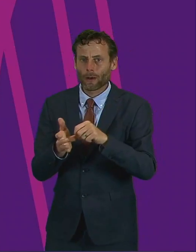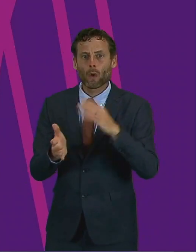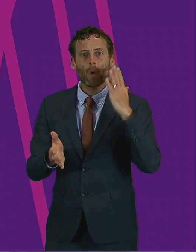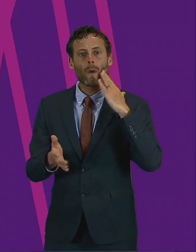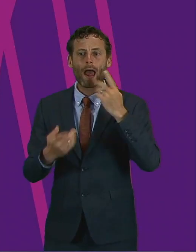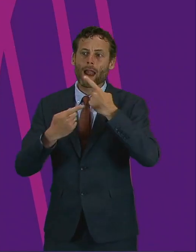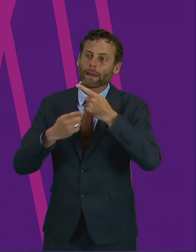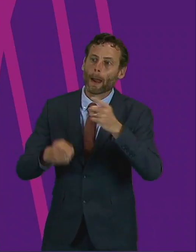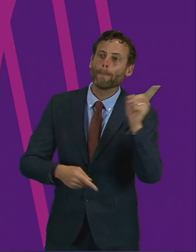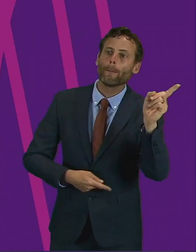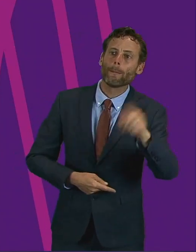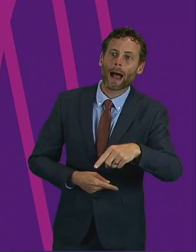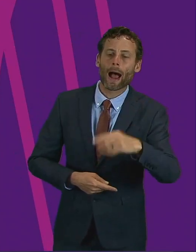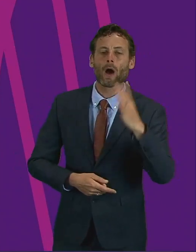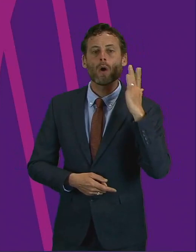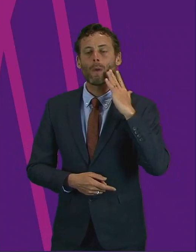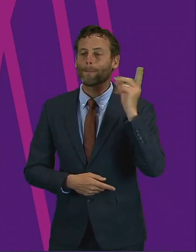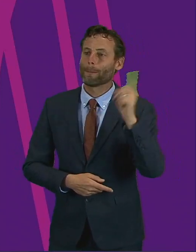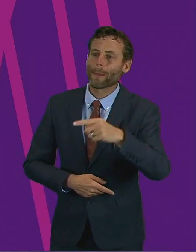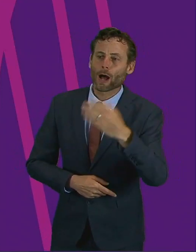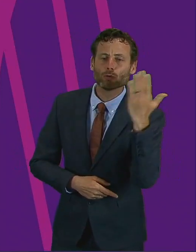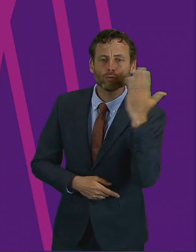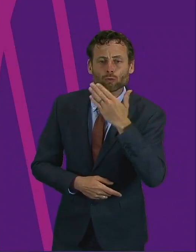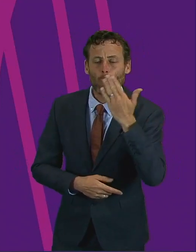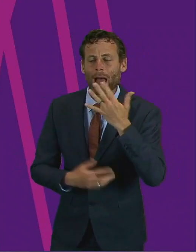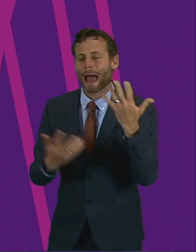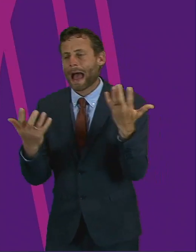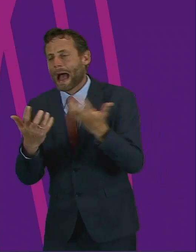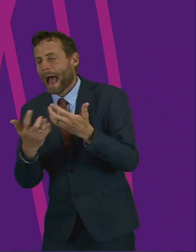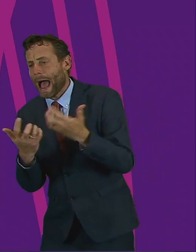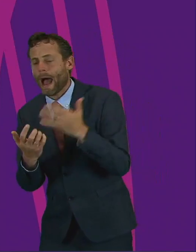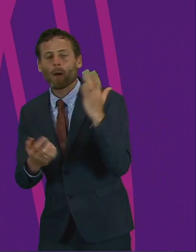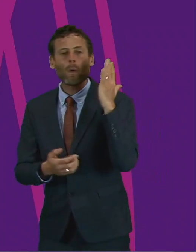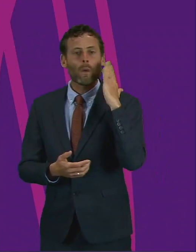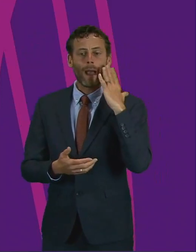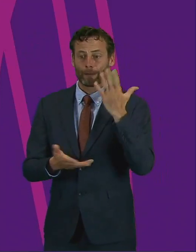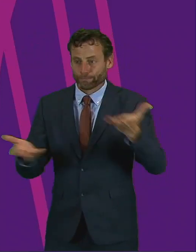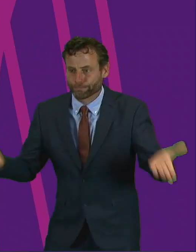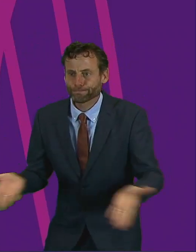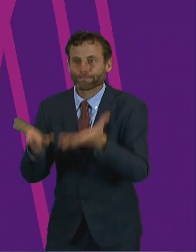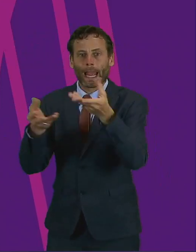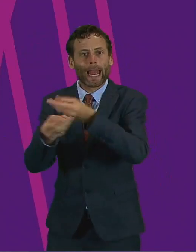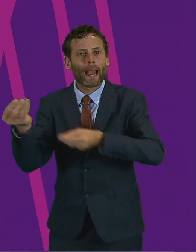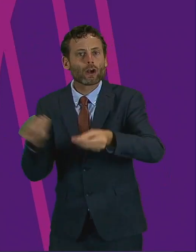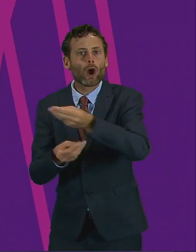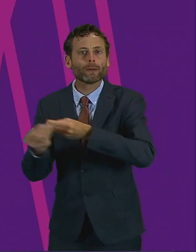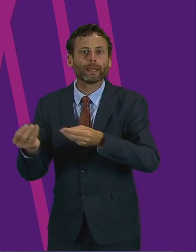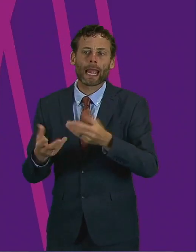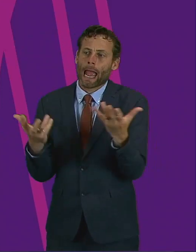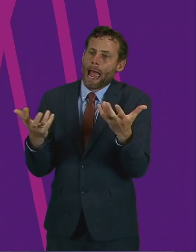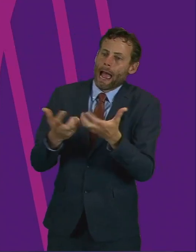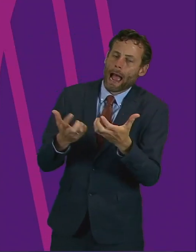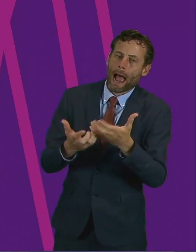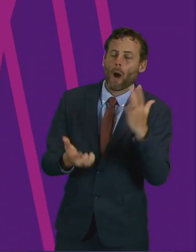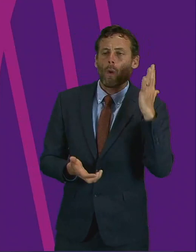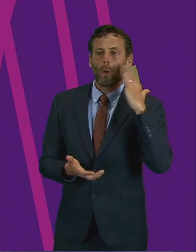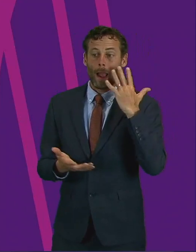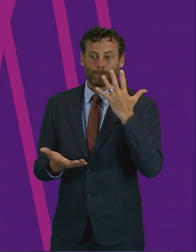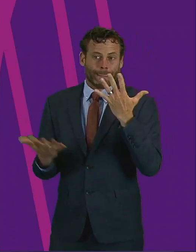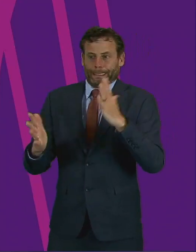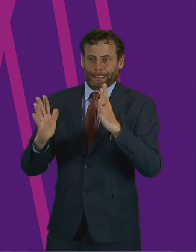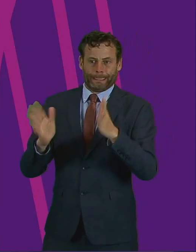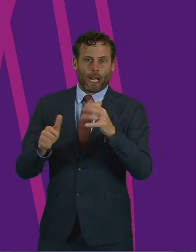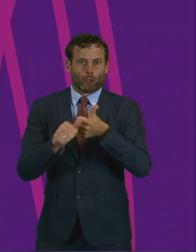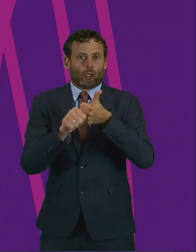to reopen the schools, how and when to reopen the economy, and how and when to support the many who